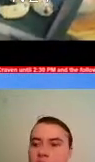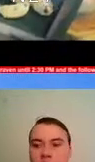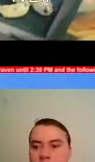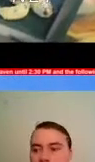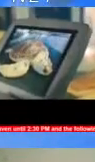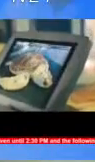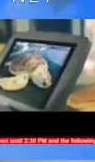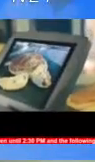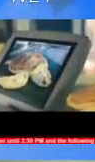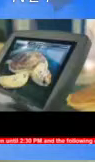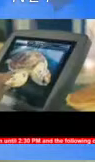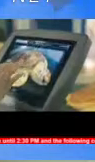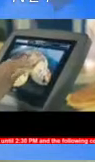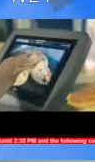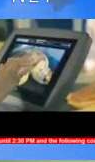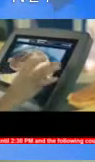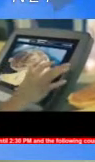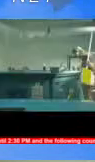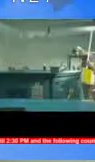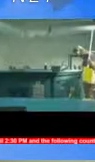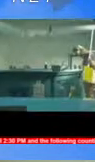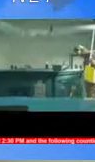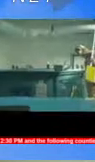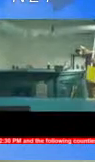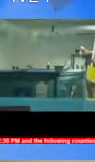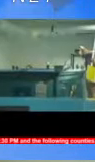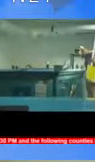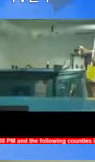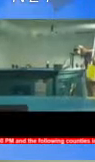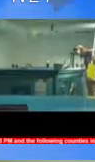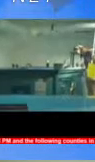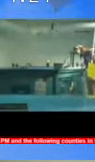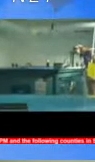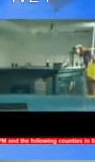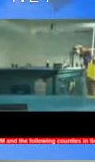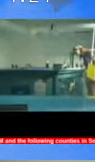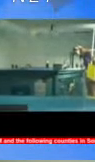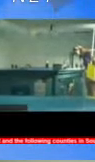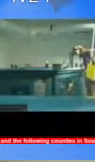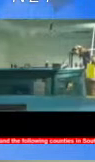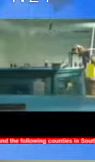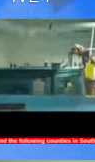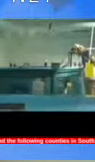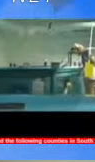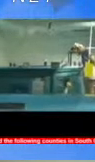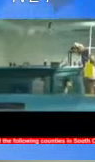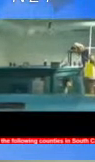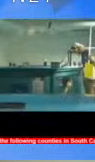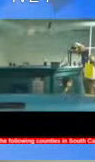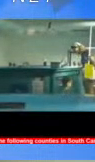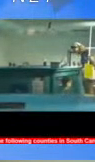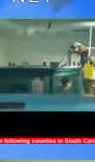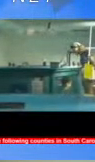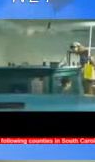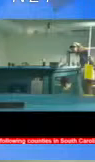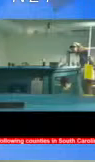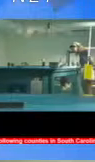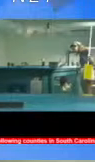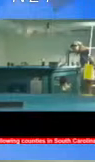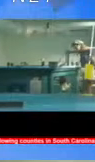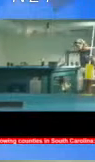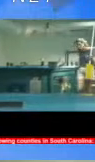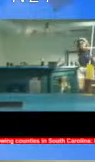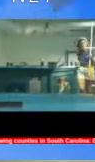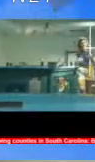Airport. So this wind field extent is very large for this storm, certainly. Something to keep in mind as this storm just continues to churn